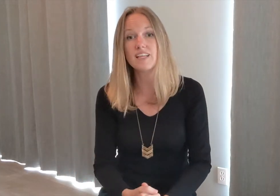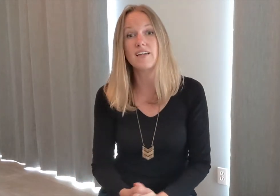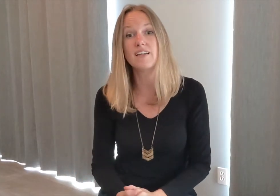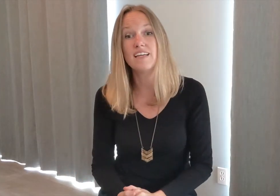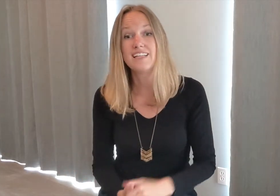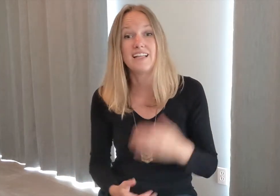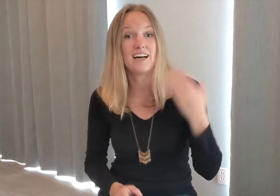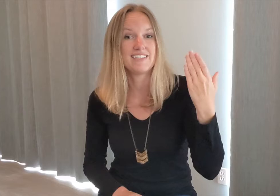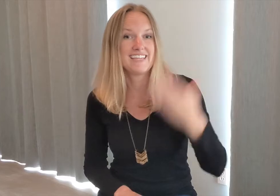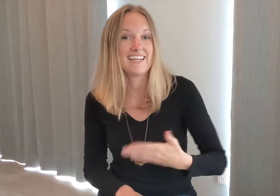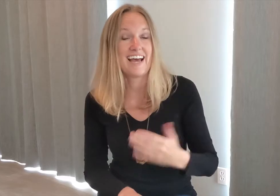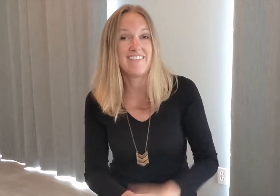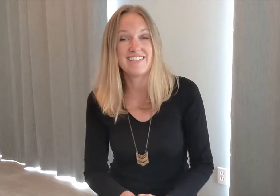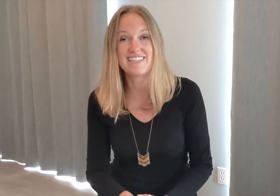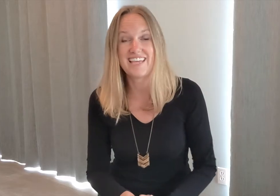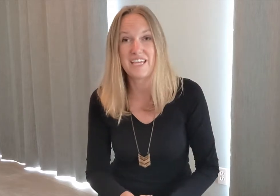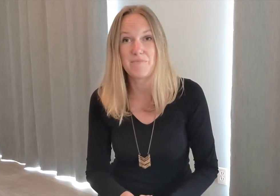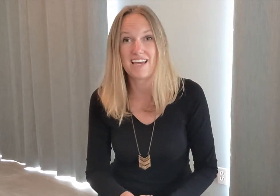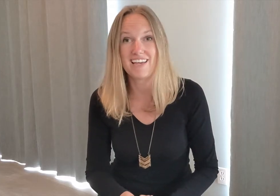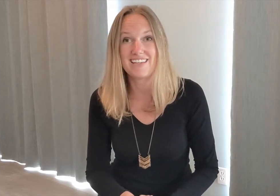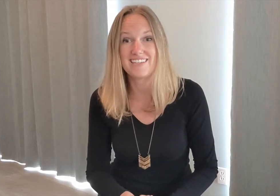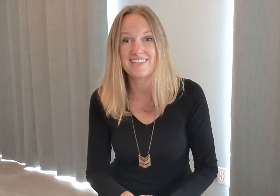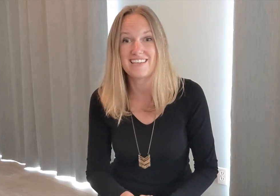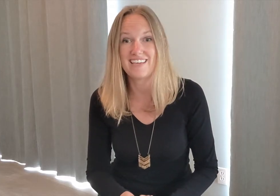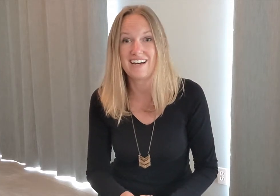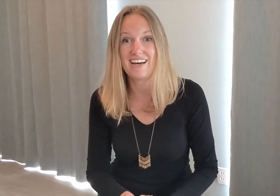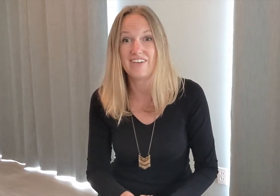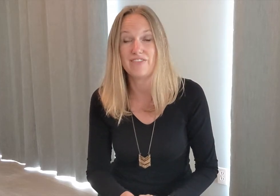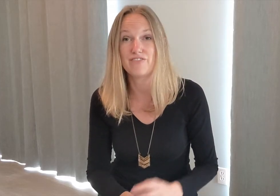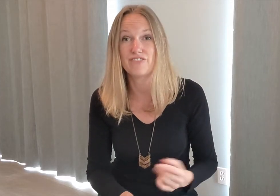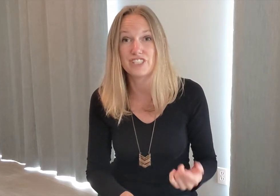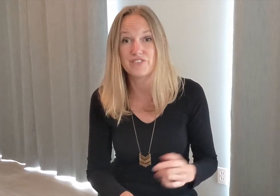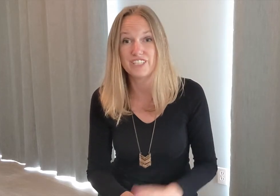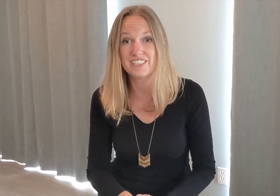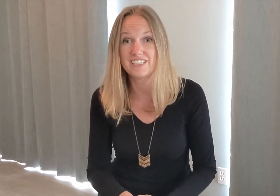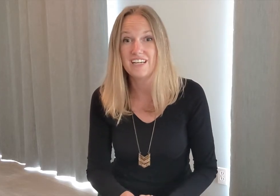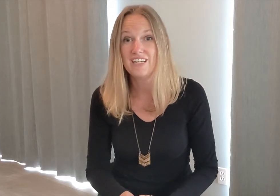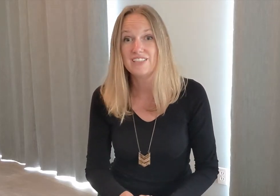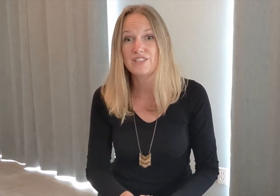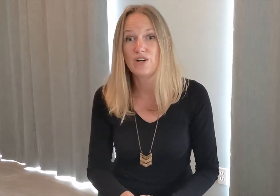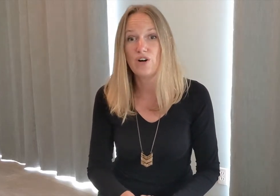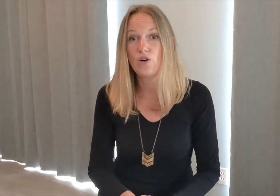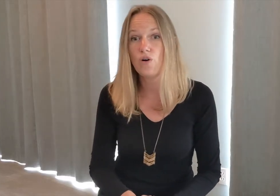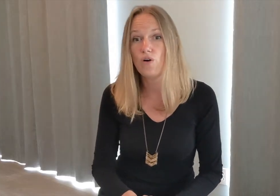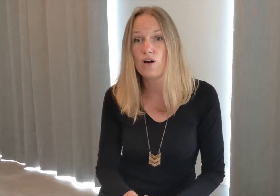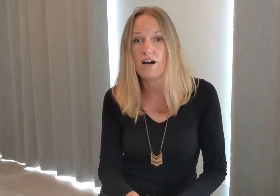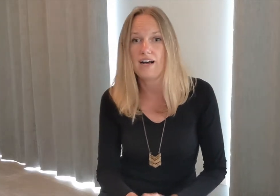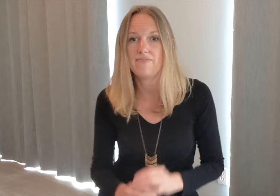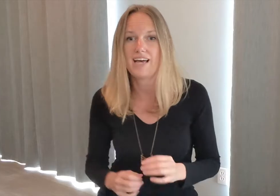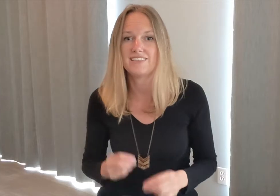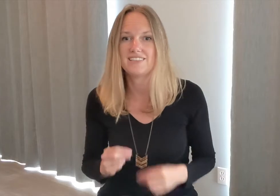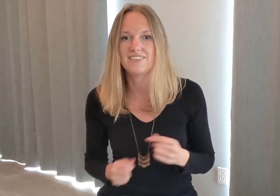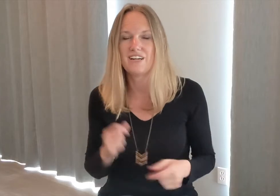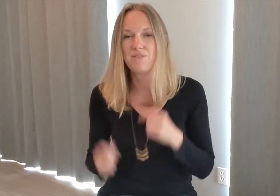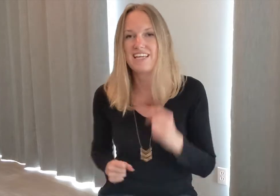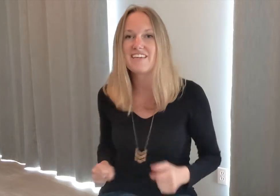Then the second half is the same as the first verse. So on that, when evil